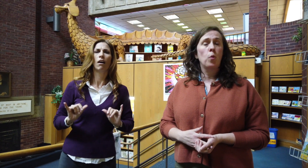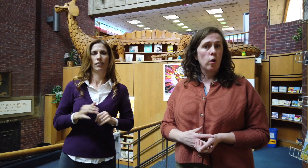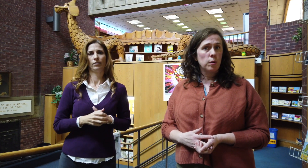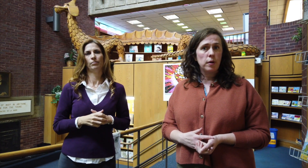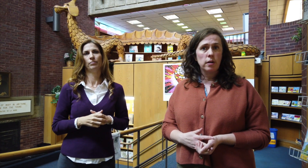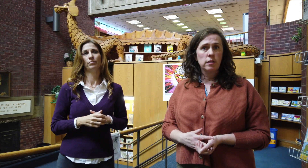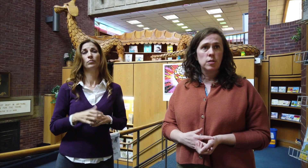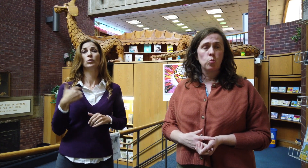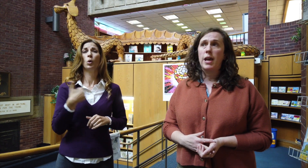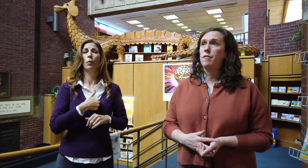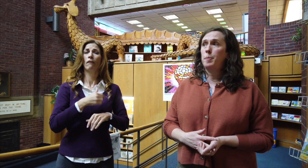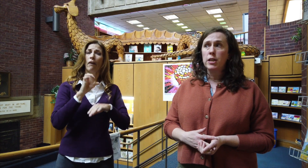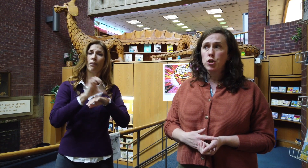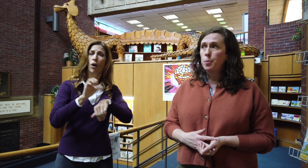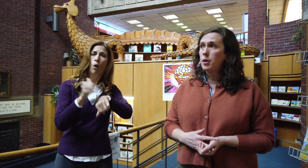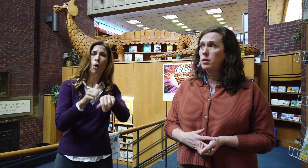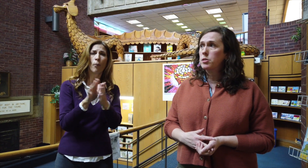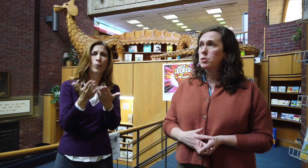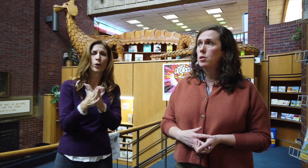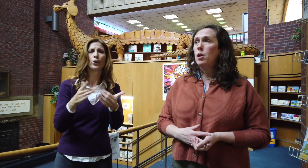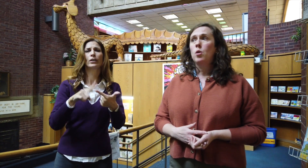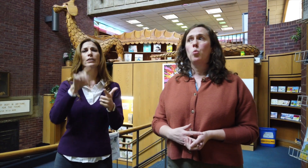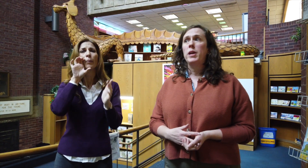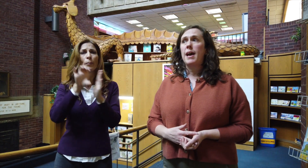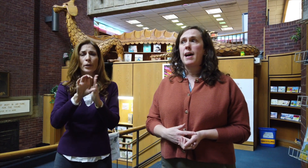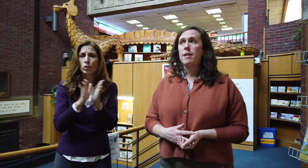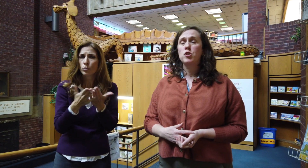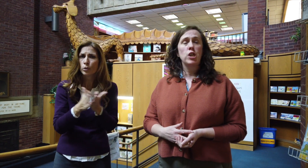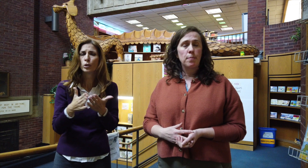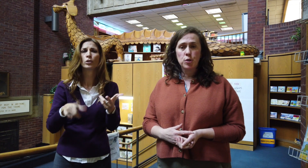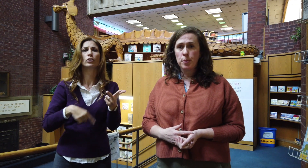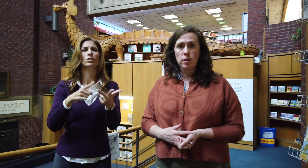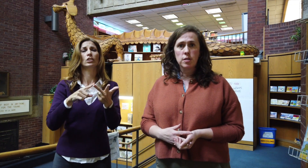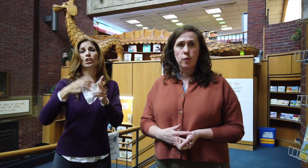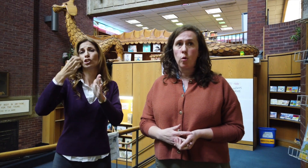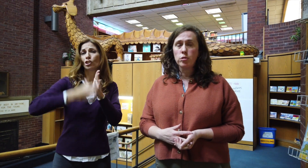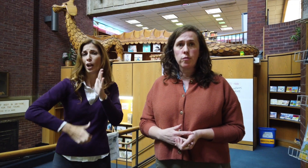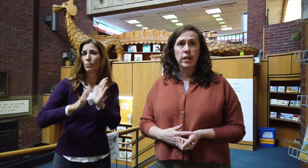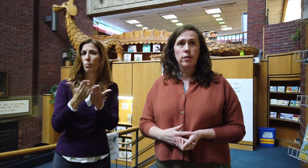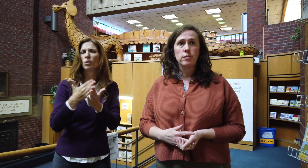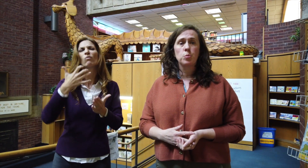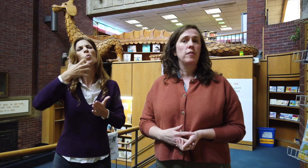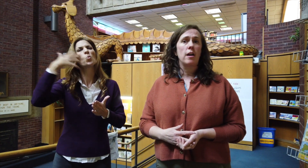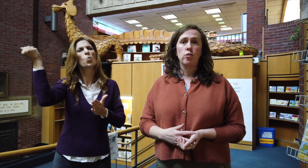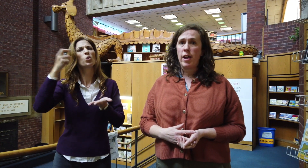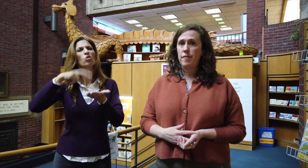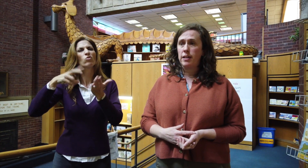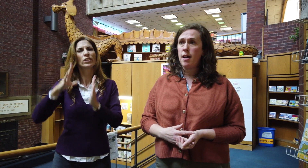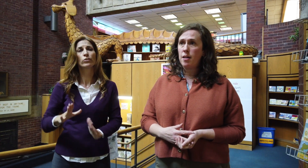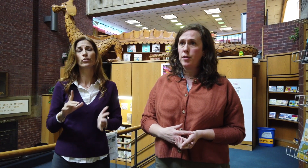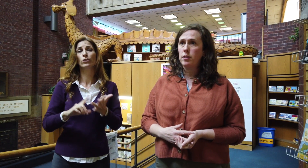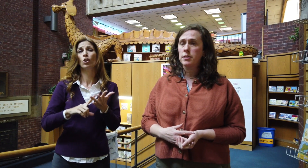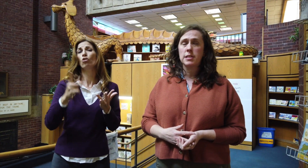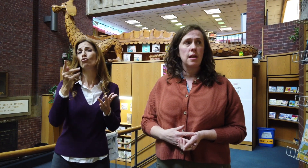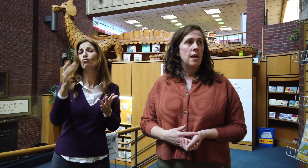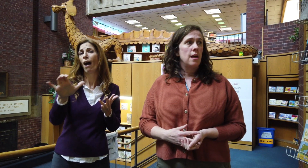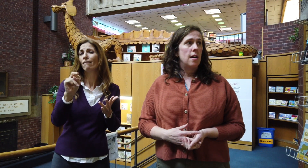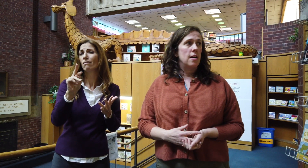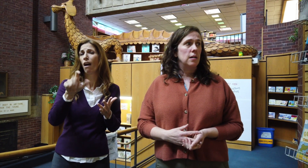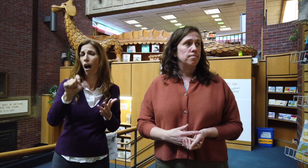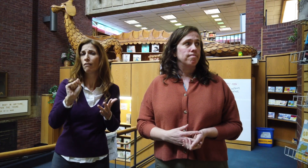have board books, we have picture books, we have chapter books for older readers, we've got graphic